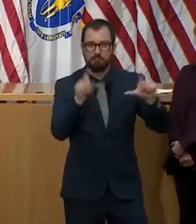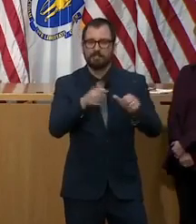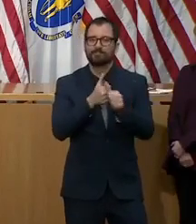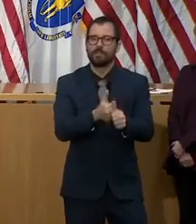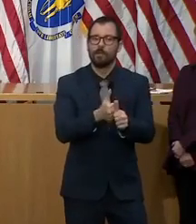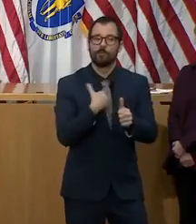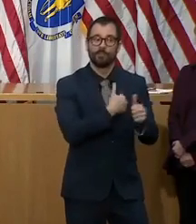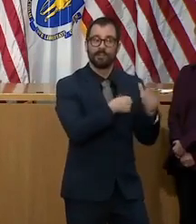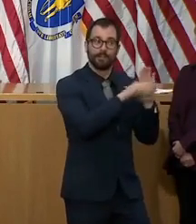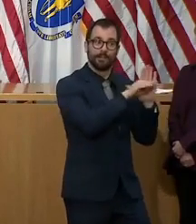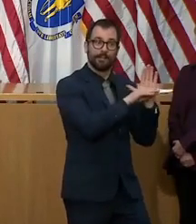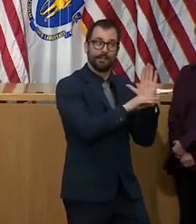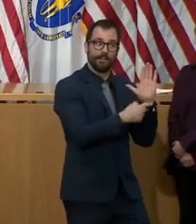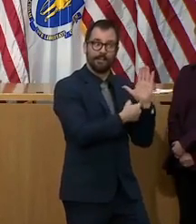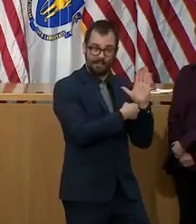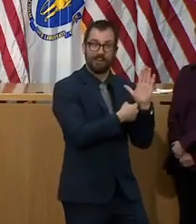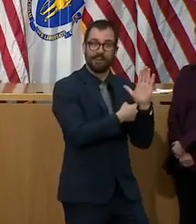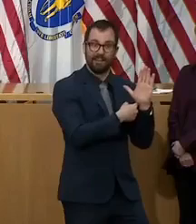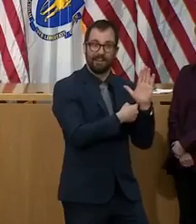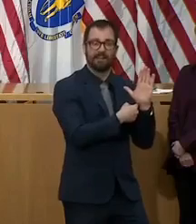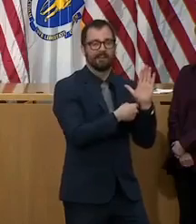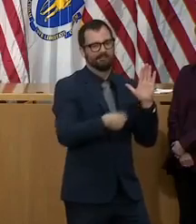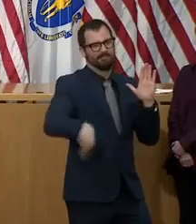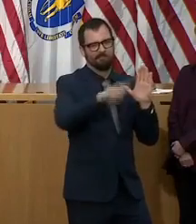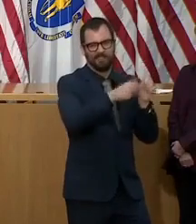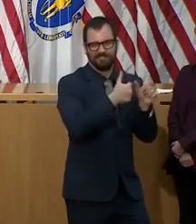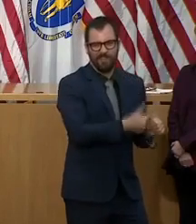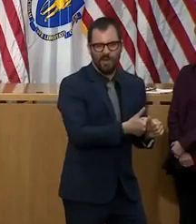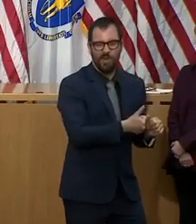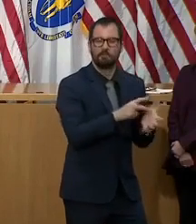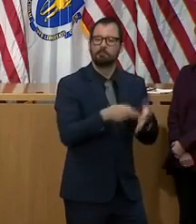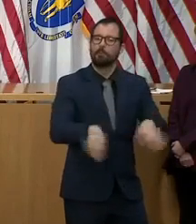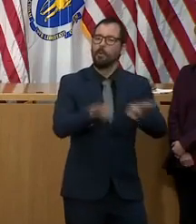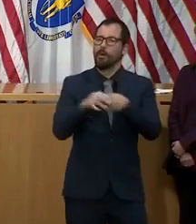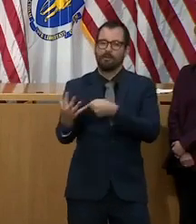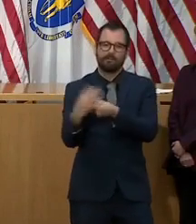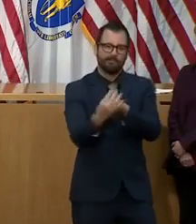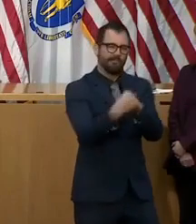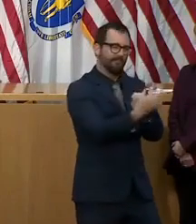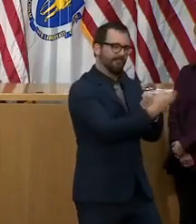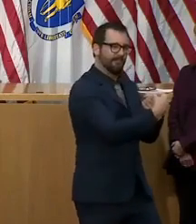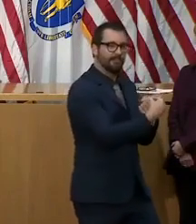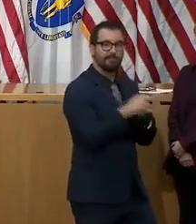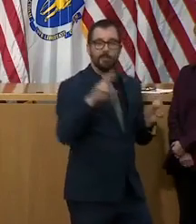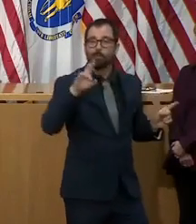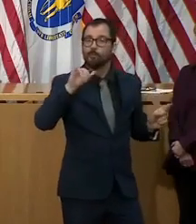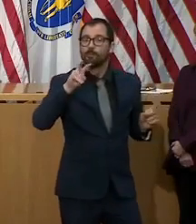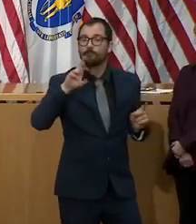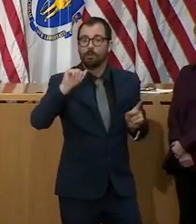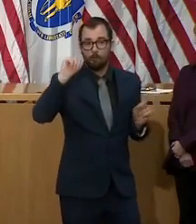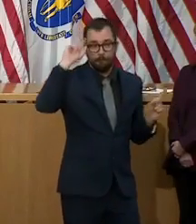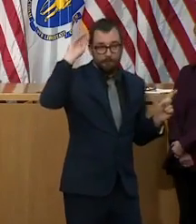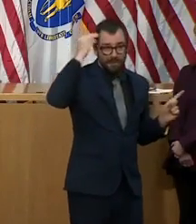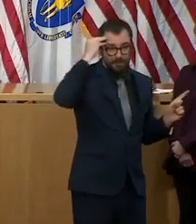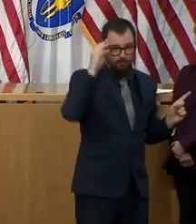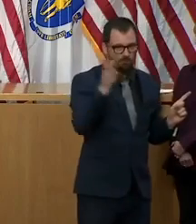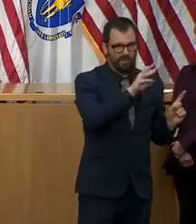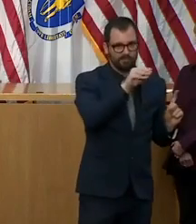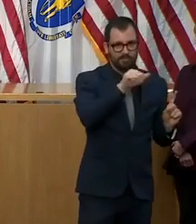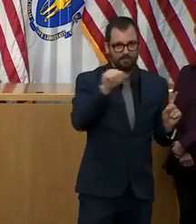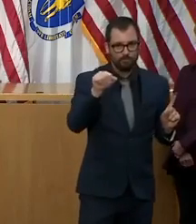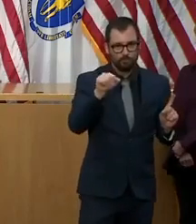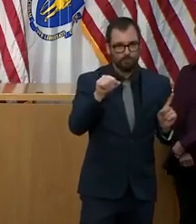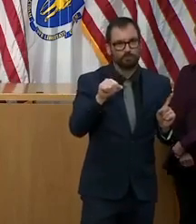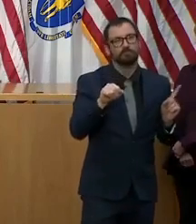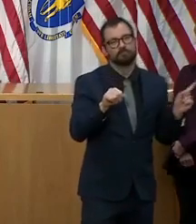reorganize and literally reignite a community, given his background in Merrimack Valley and what they have gone through. We'll